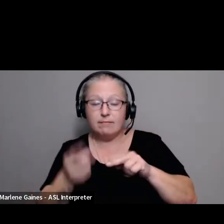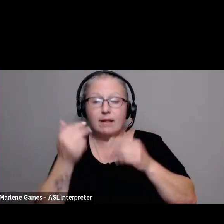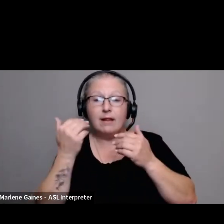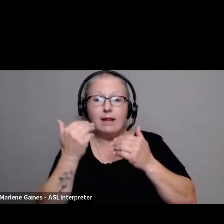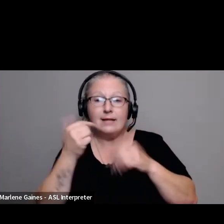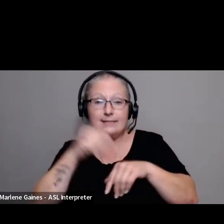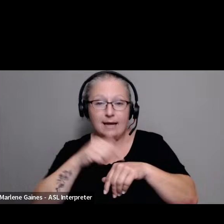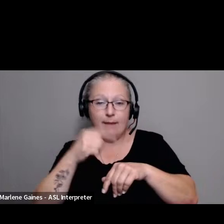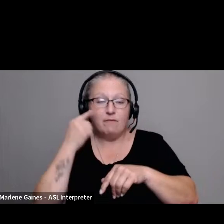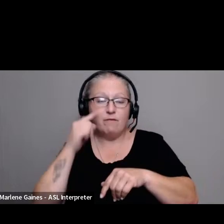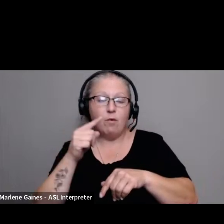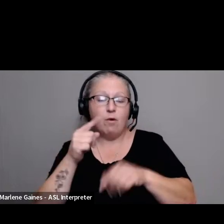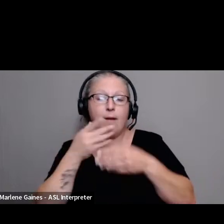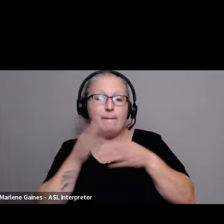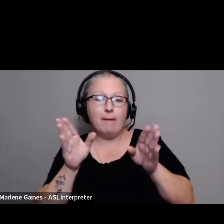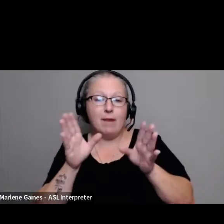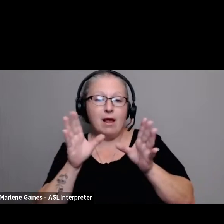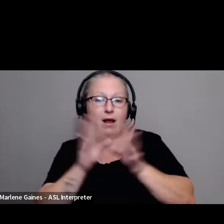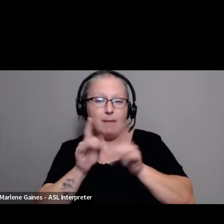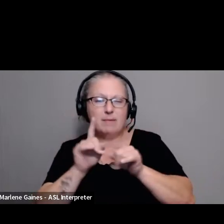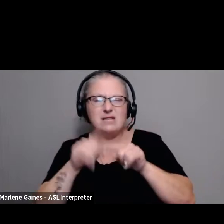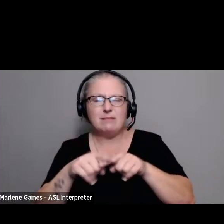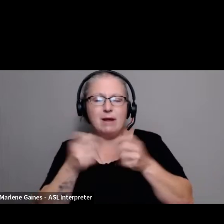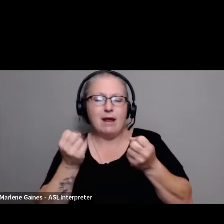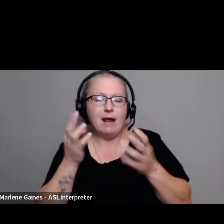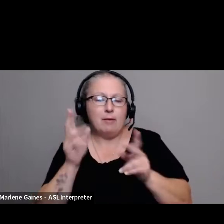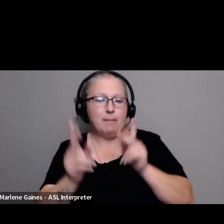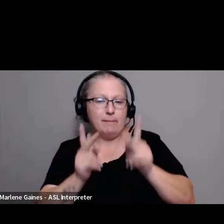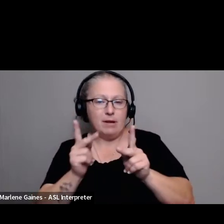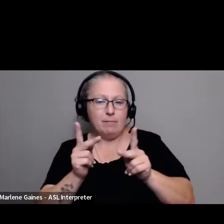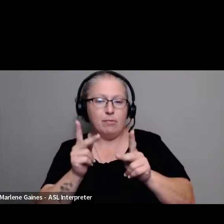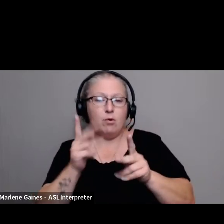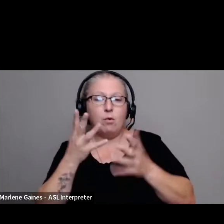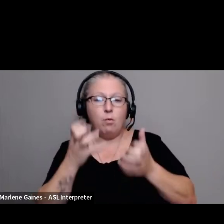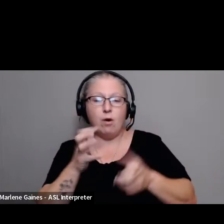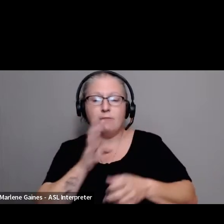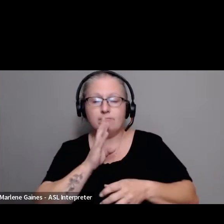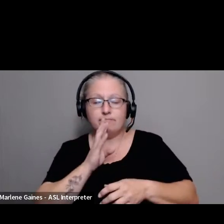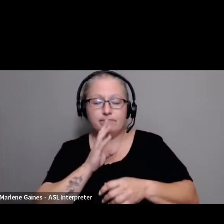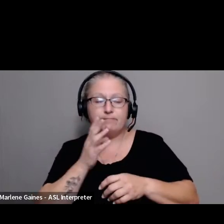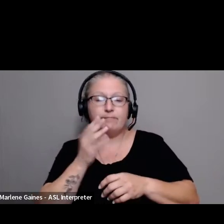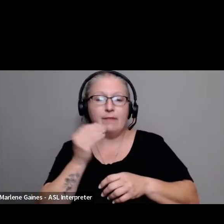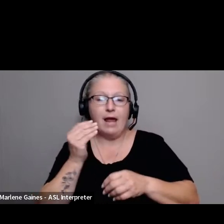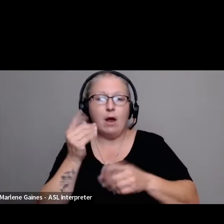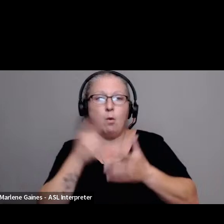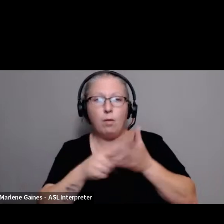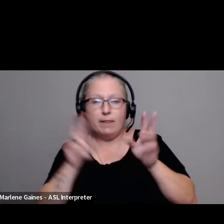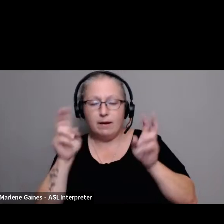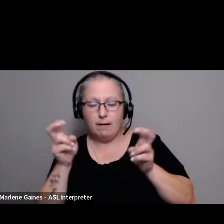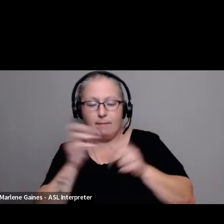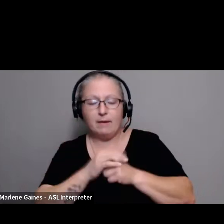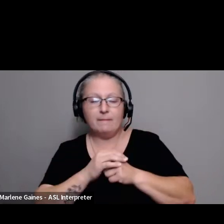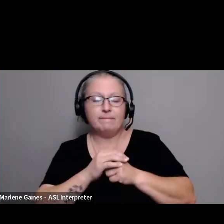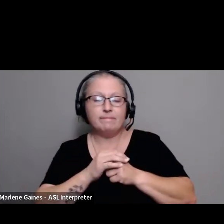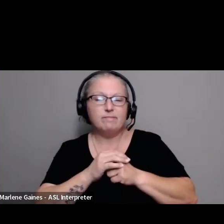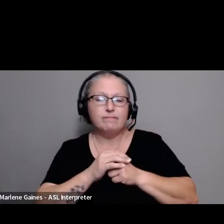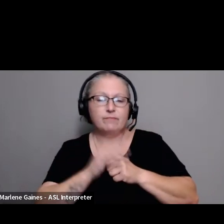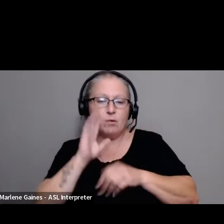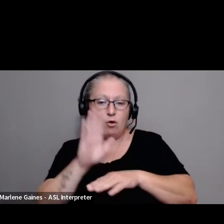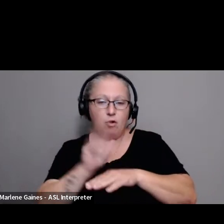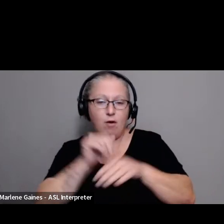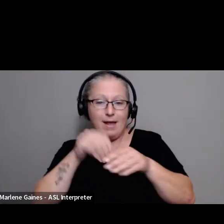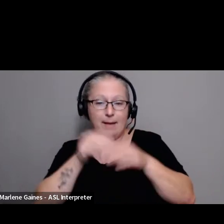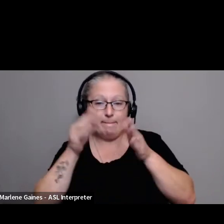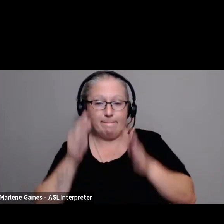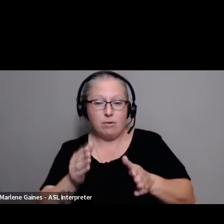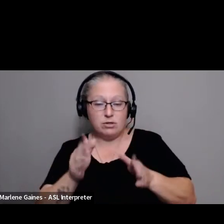public comment, depending upon the number of persons wishing to be heard and the topic. I'll call an in-person